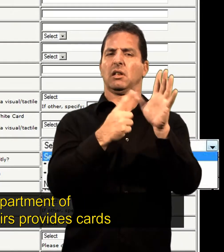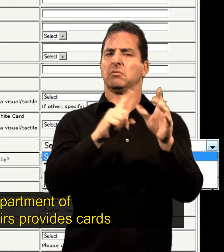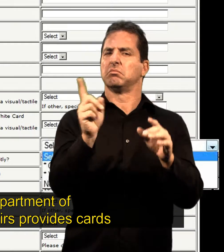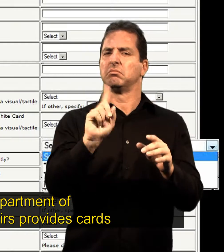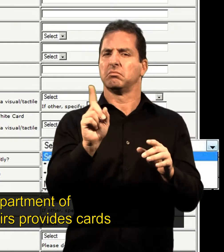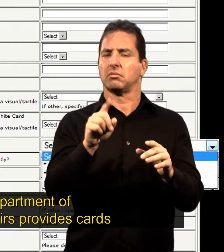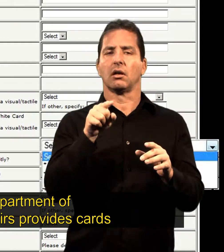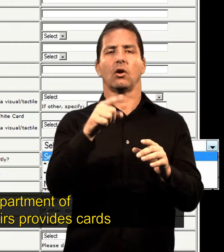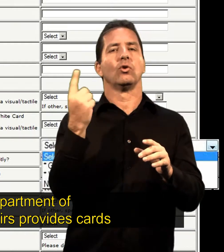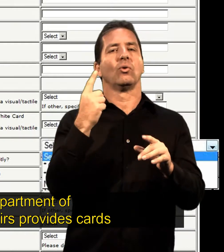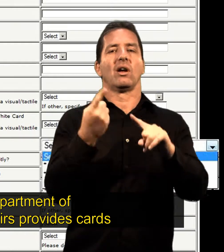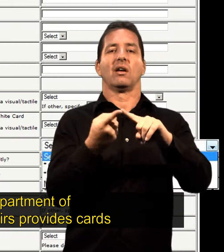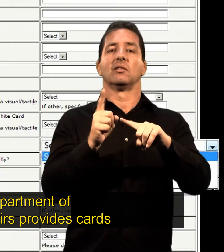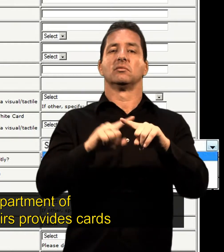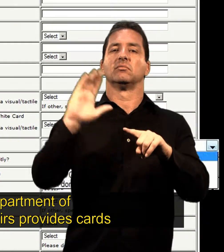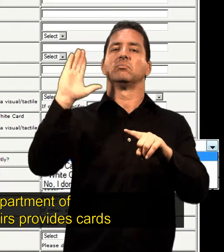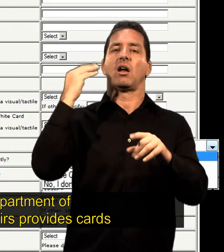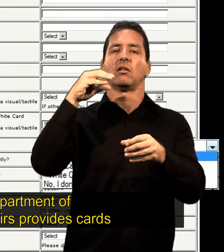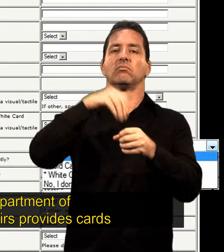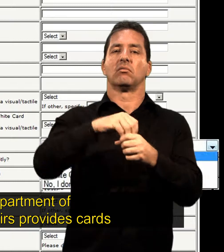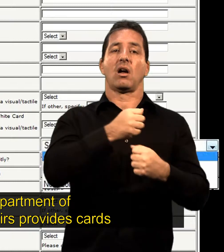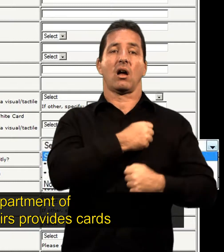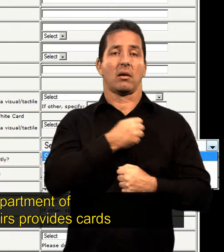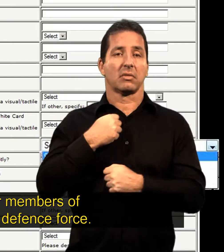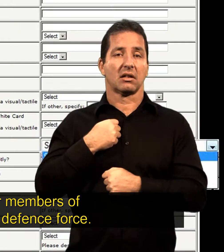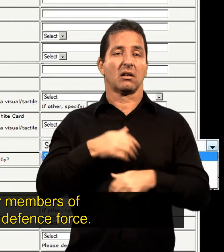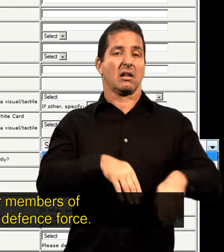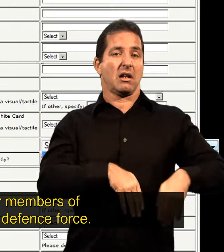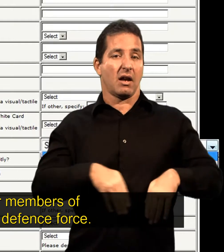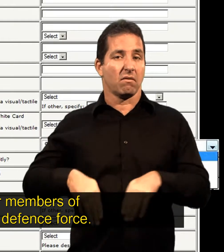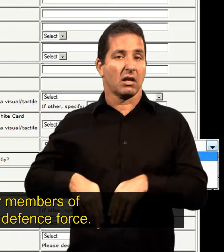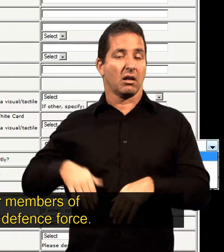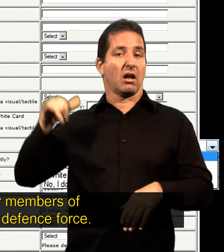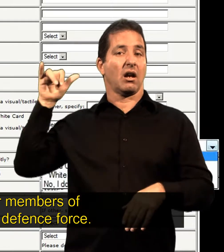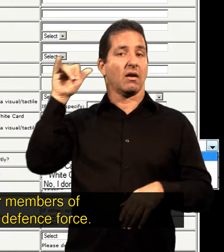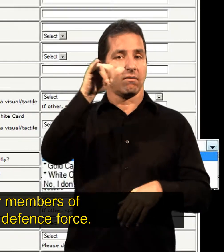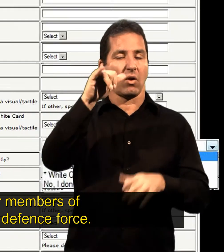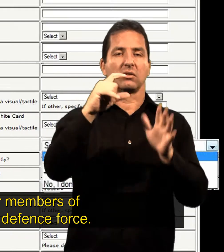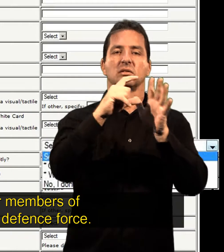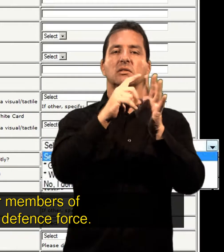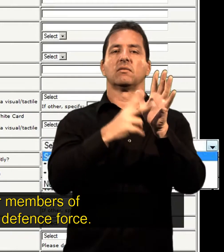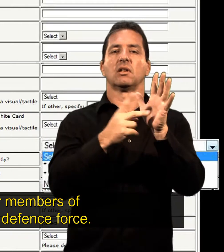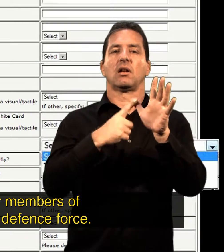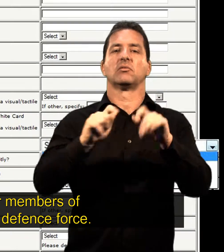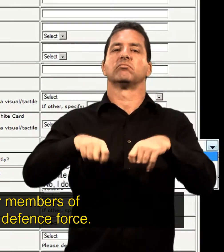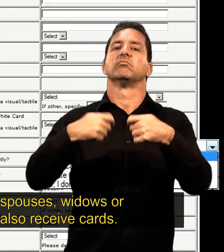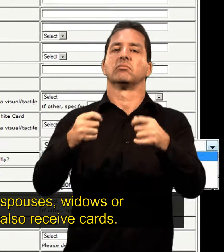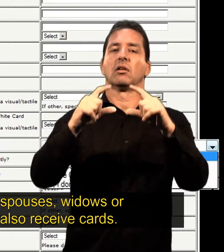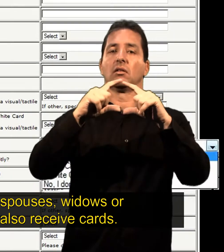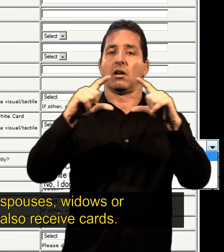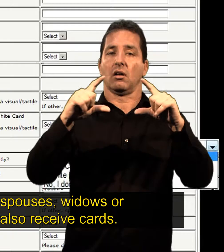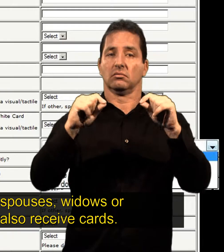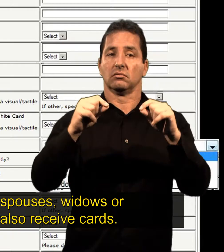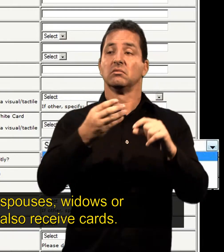The Department of Veterans Affairs provides cards to former members of Australia's Defence Force. In some